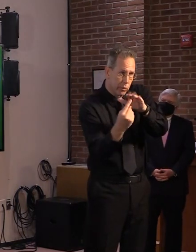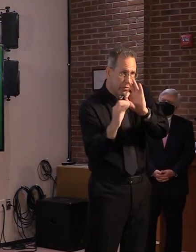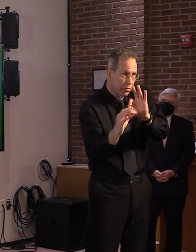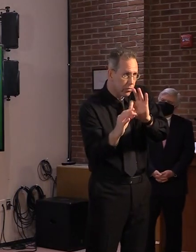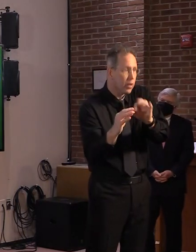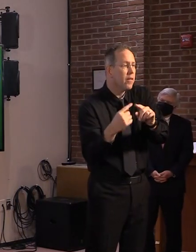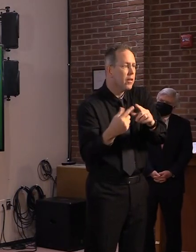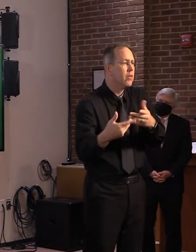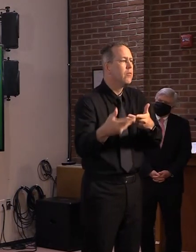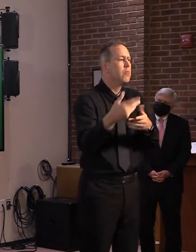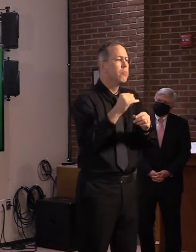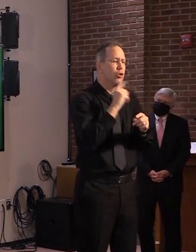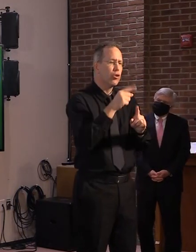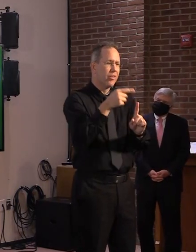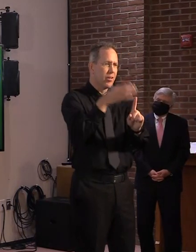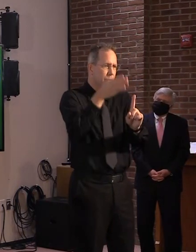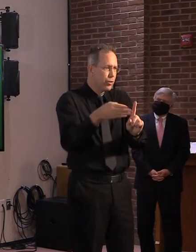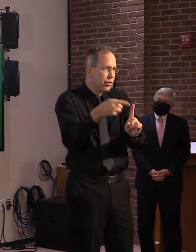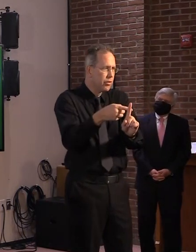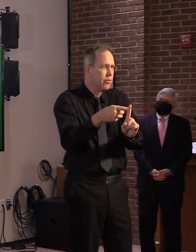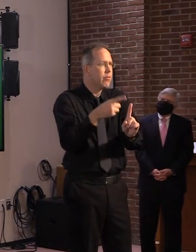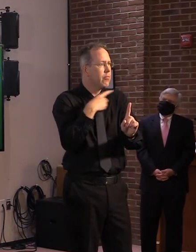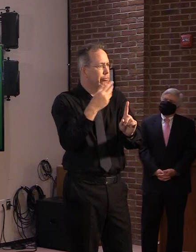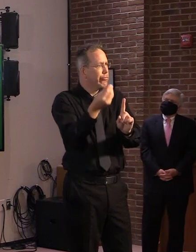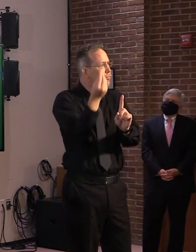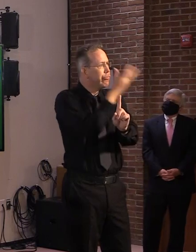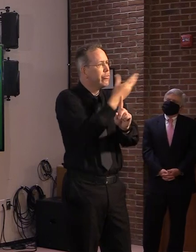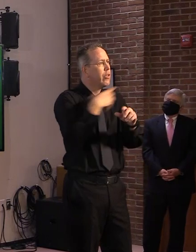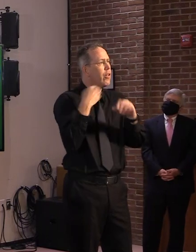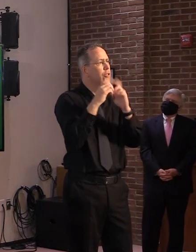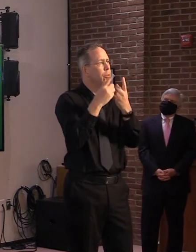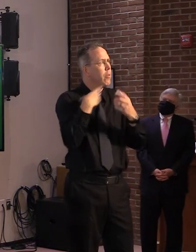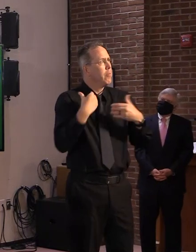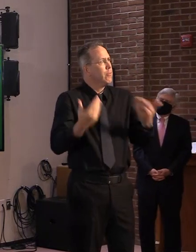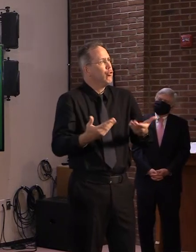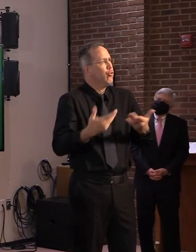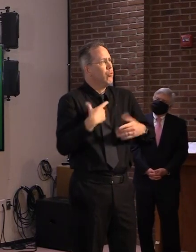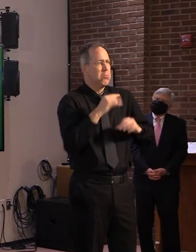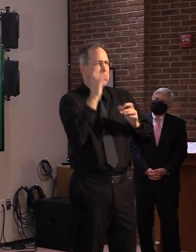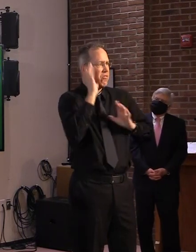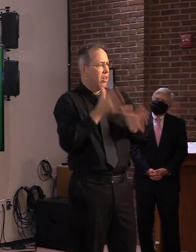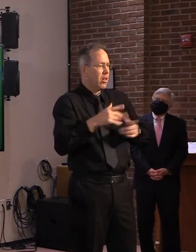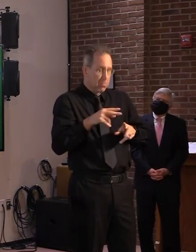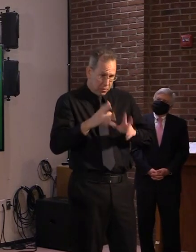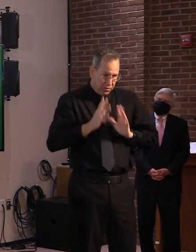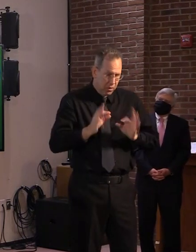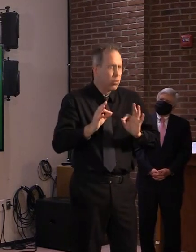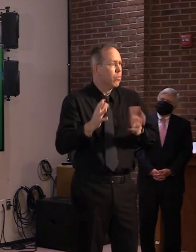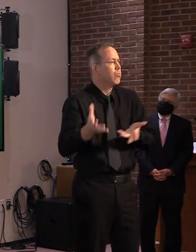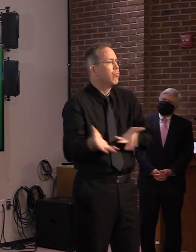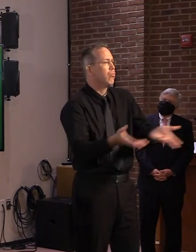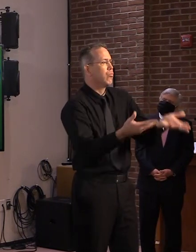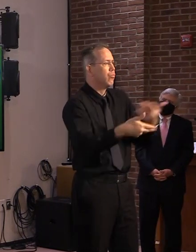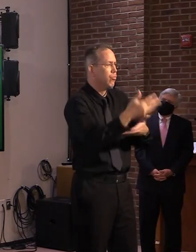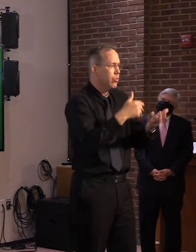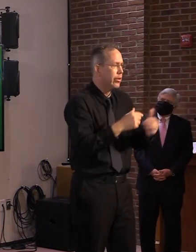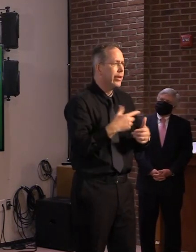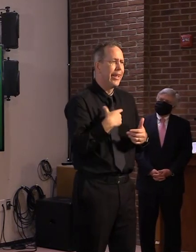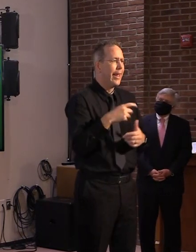of course, would enable them to also be able to access the day 7